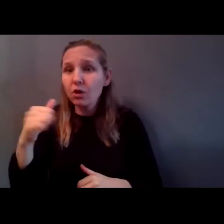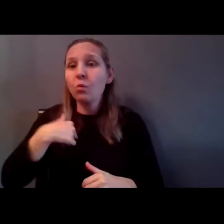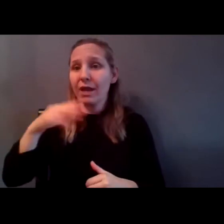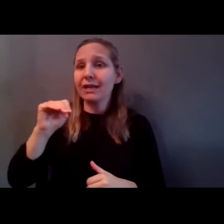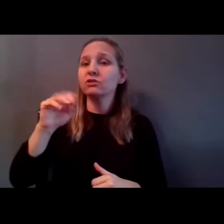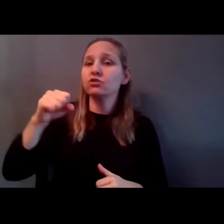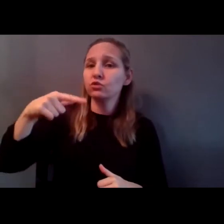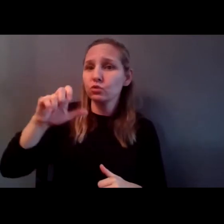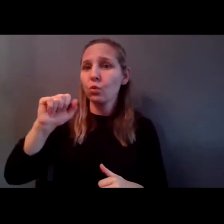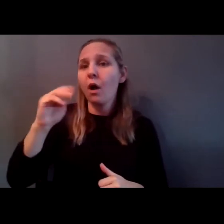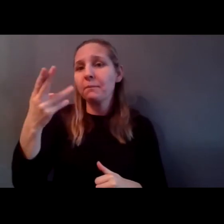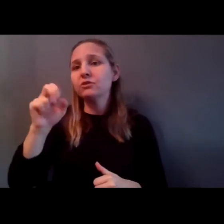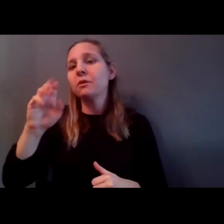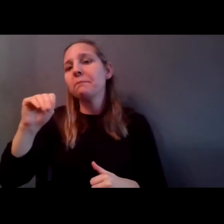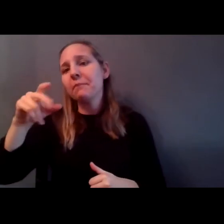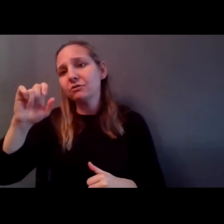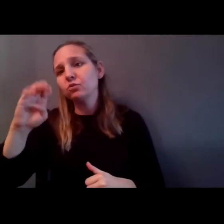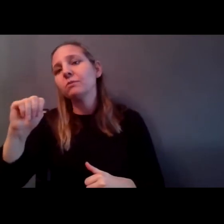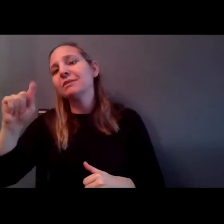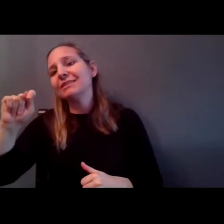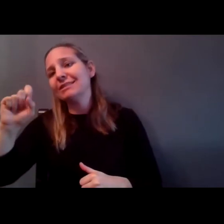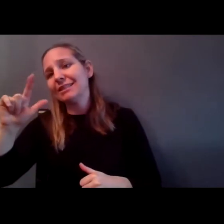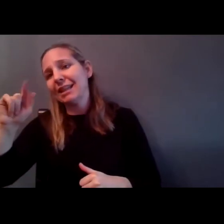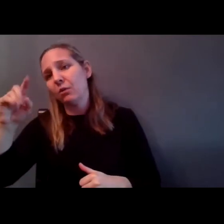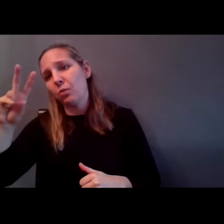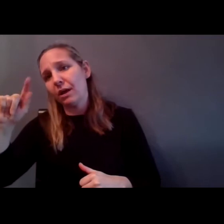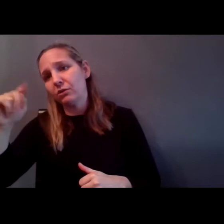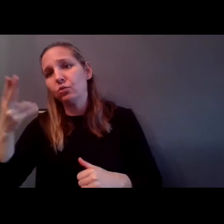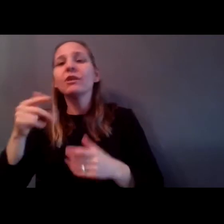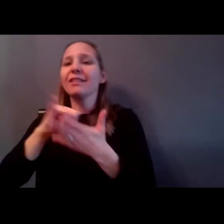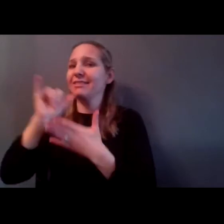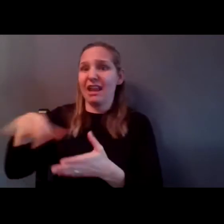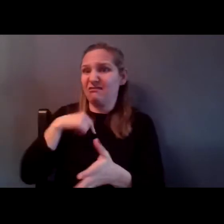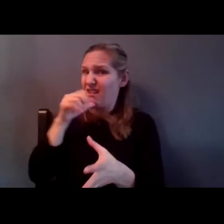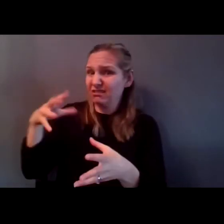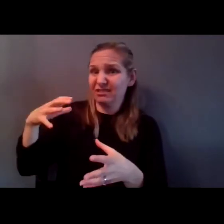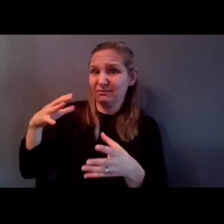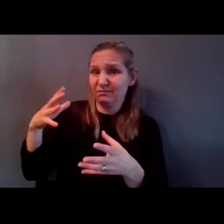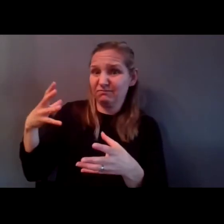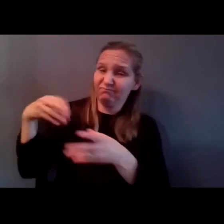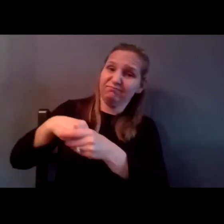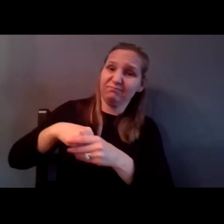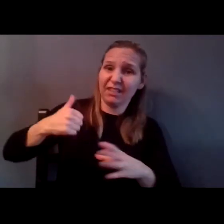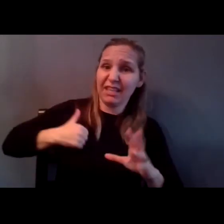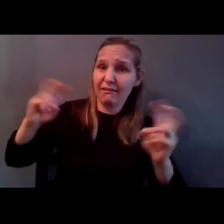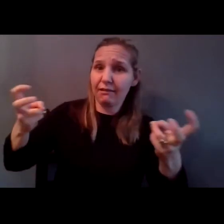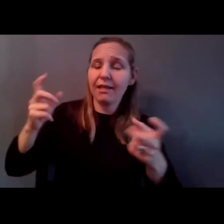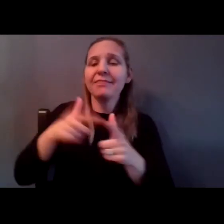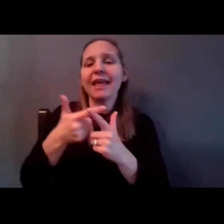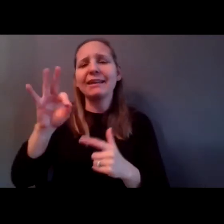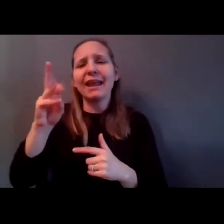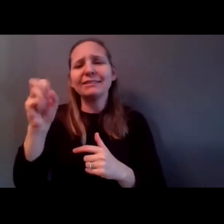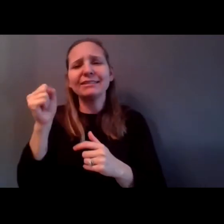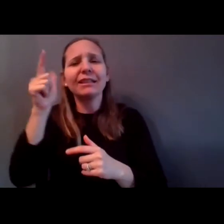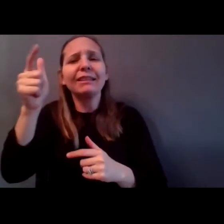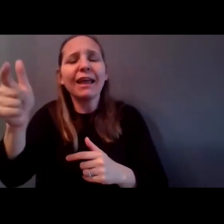people. But post 1960, much of the legislative oppression started